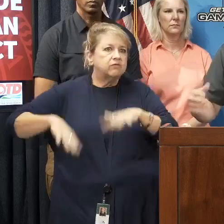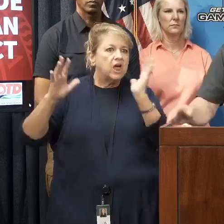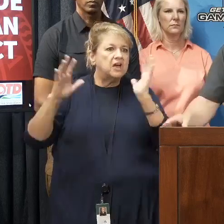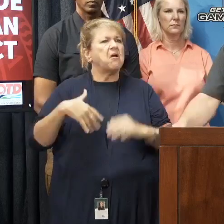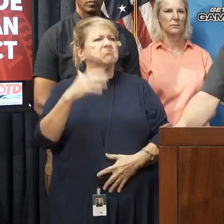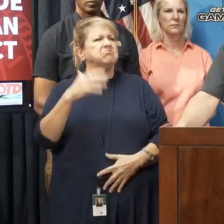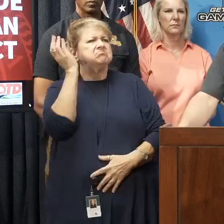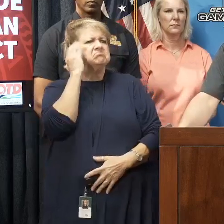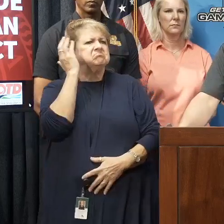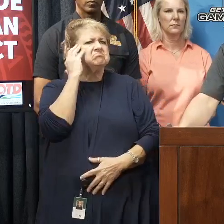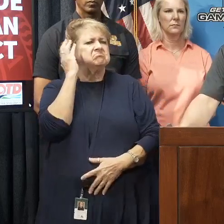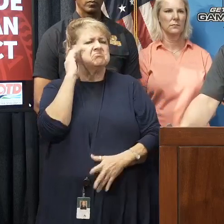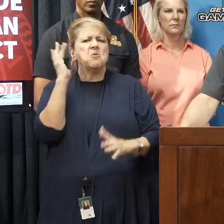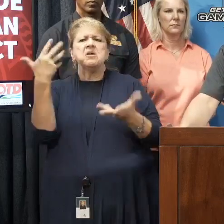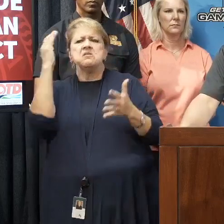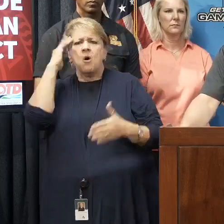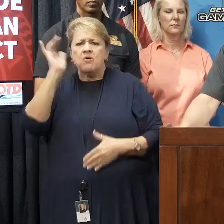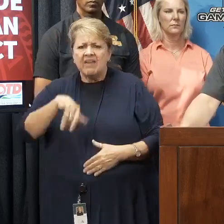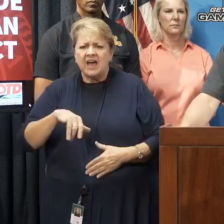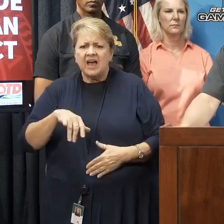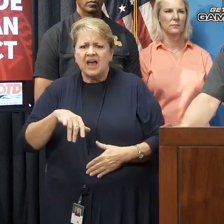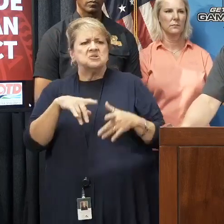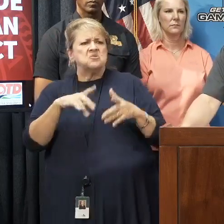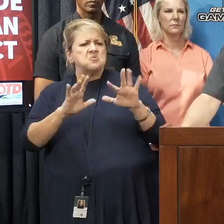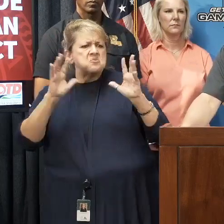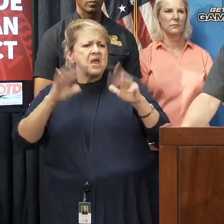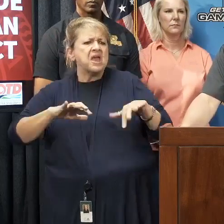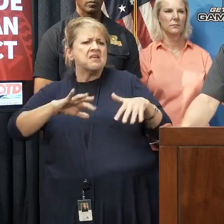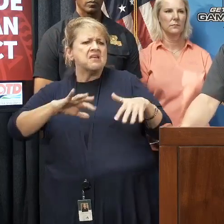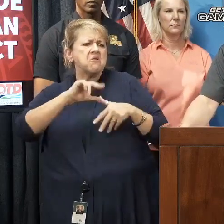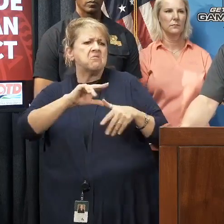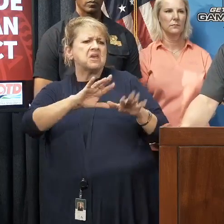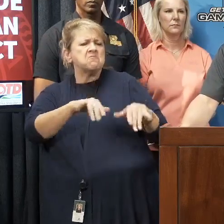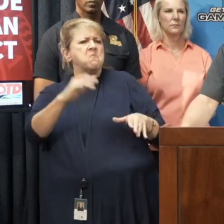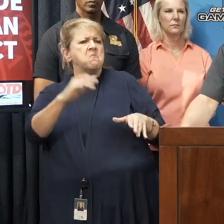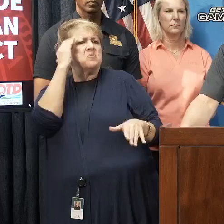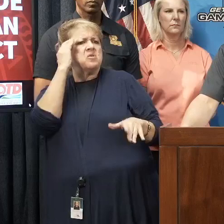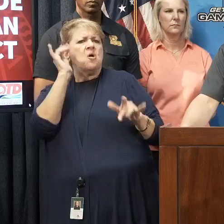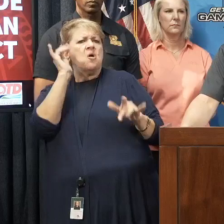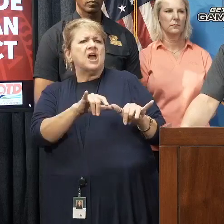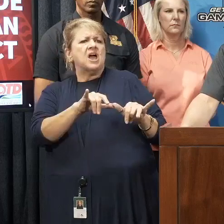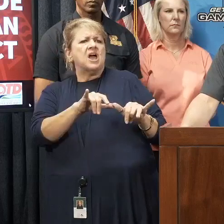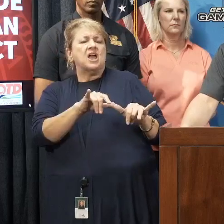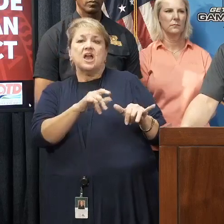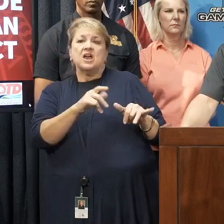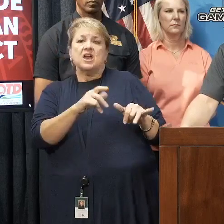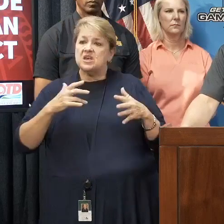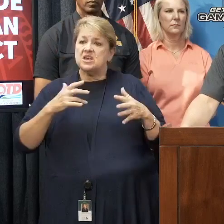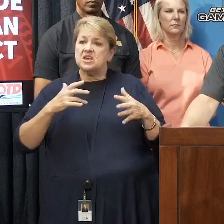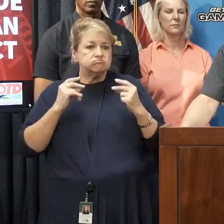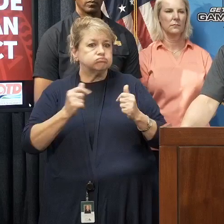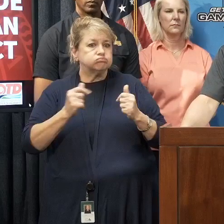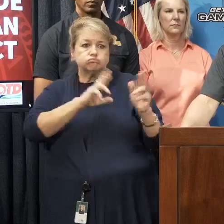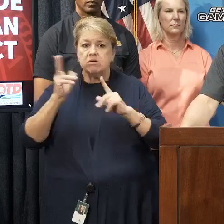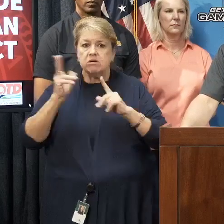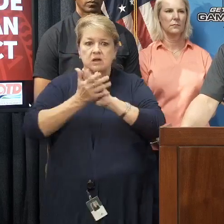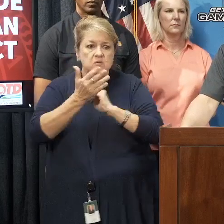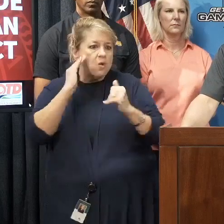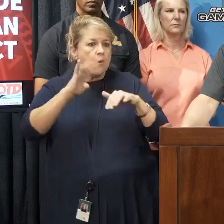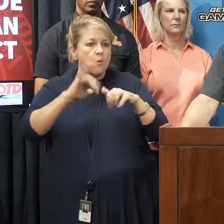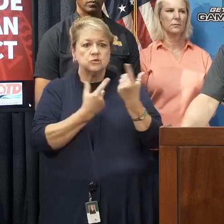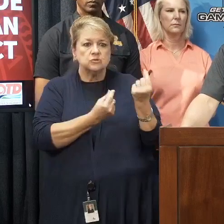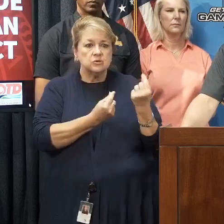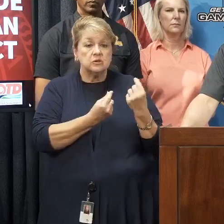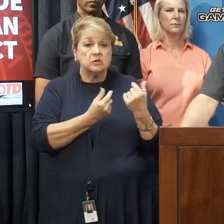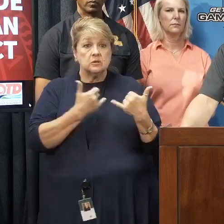those messages and always does a great job helping us as a state respond and recover from those events when they happen. But